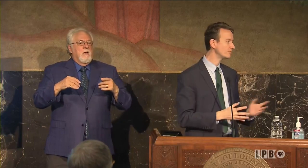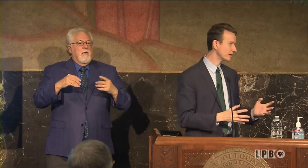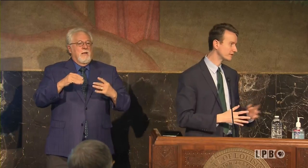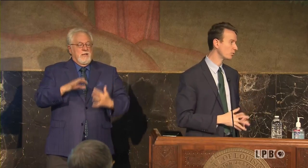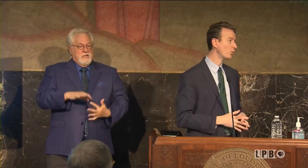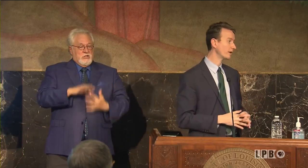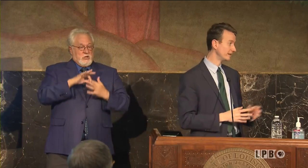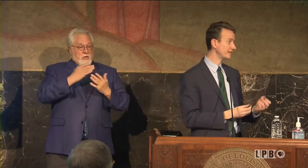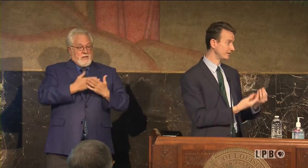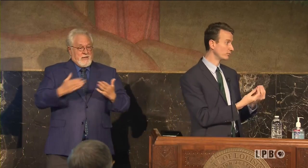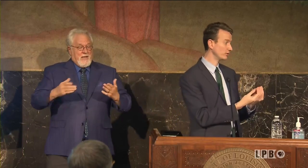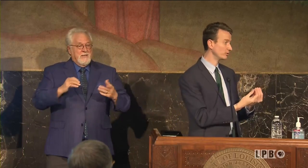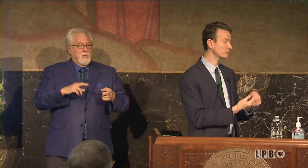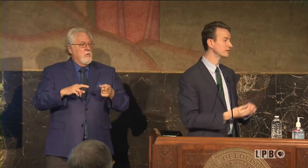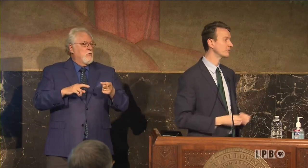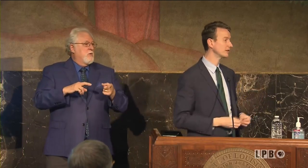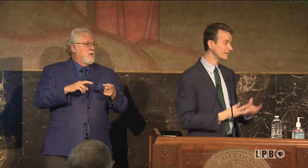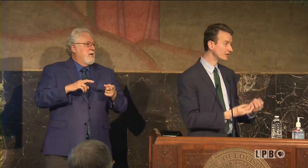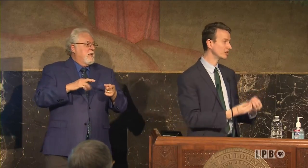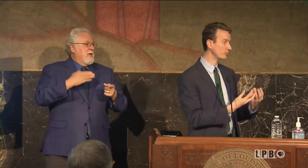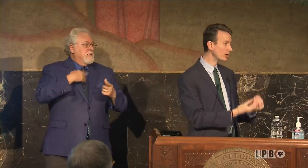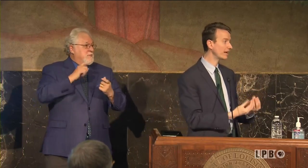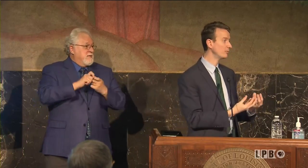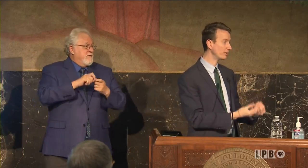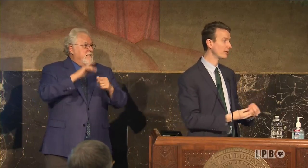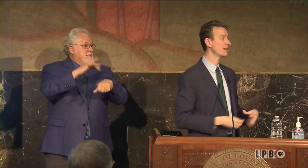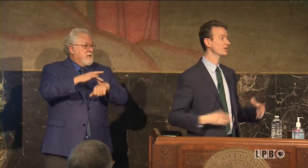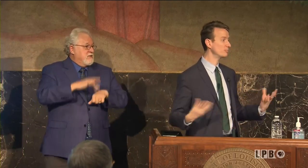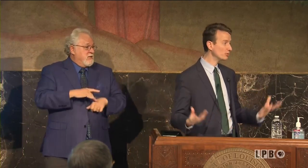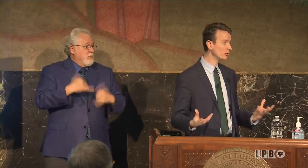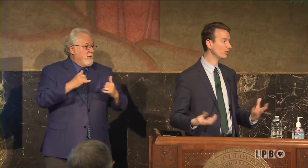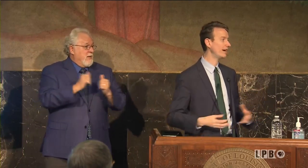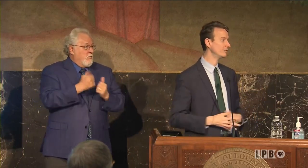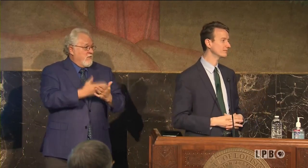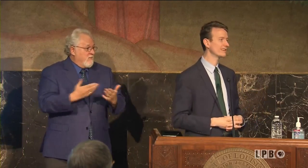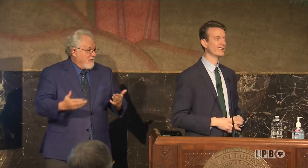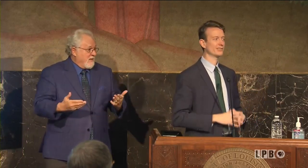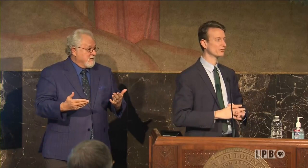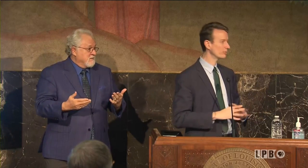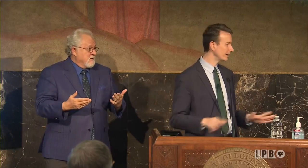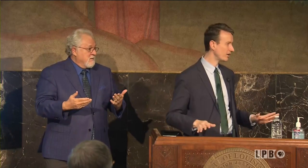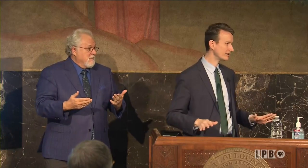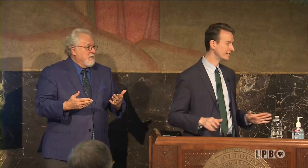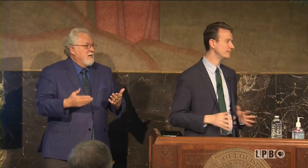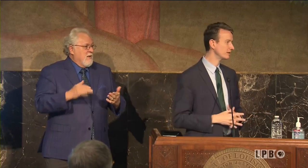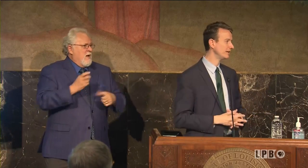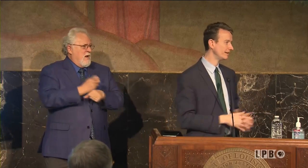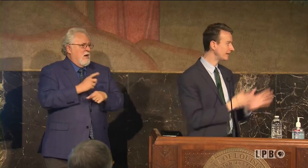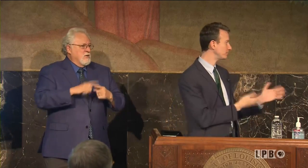certain objects, or in this case where you're specifically touching or playing with communal items that are